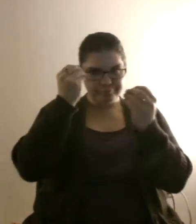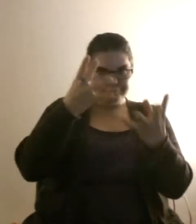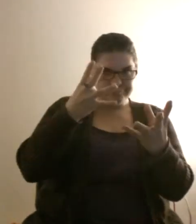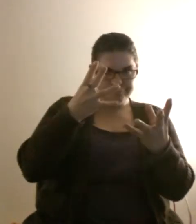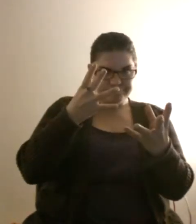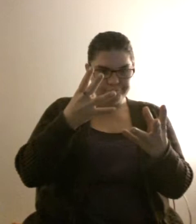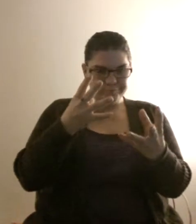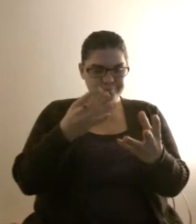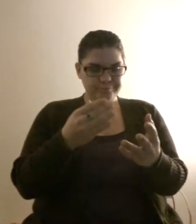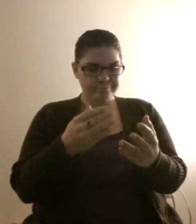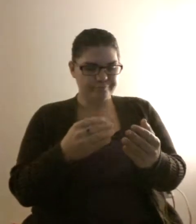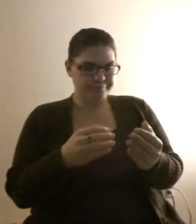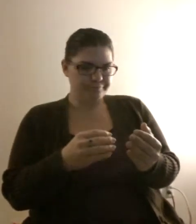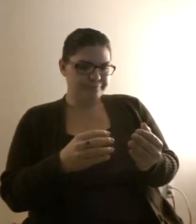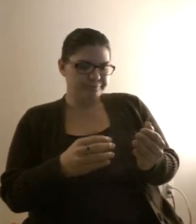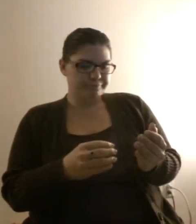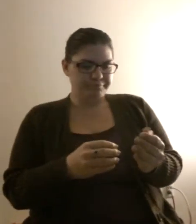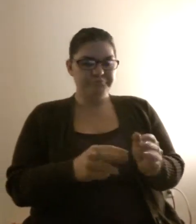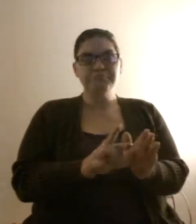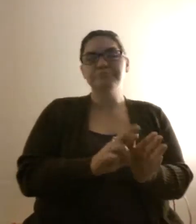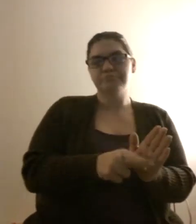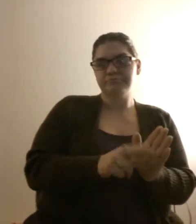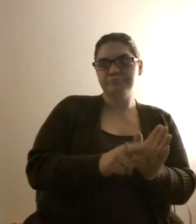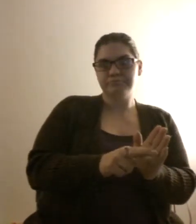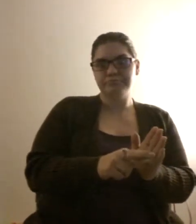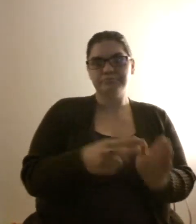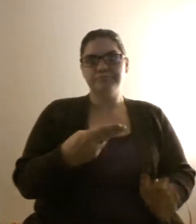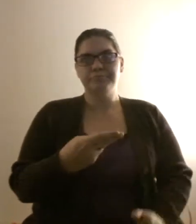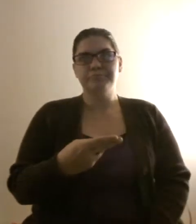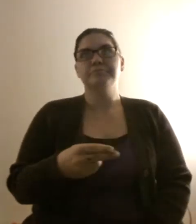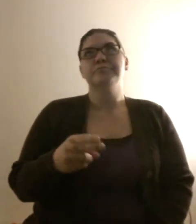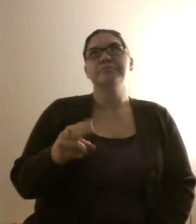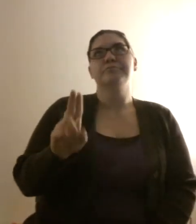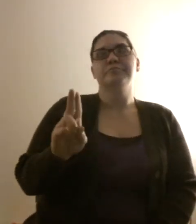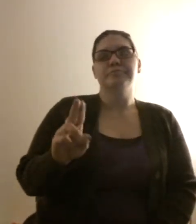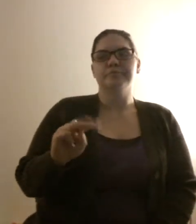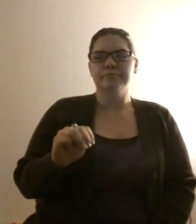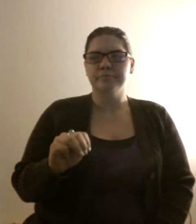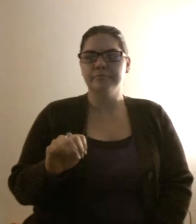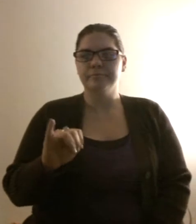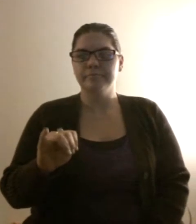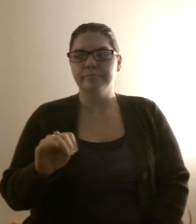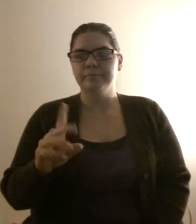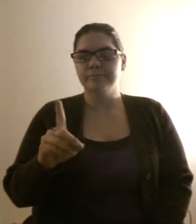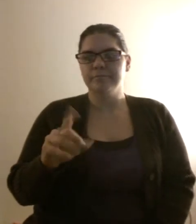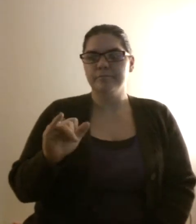over humidity and condensation and evaporation, things like that. What we're going to do today is go through and look at those. The first thing you need to do is in